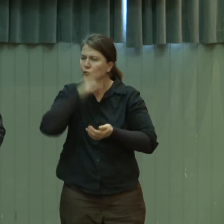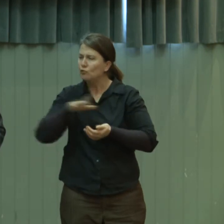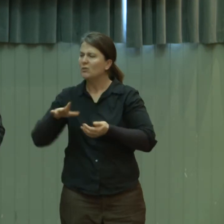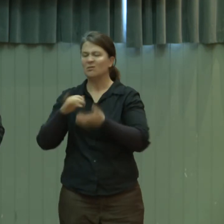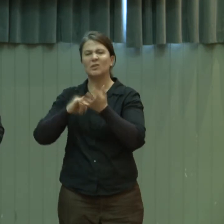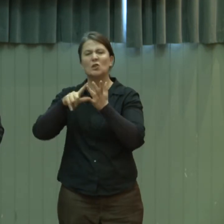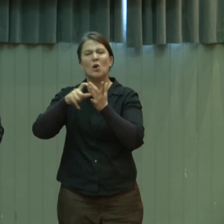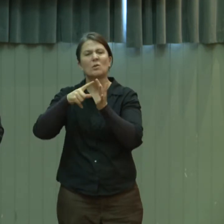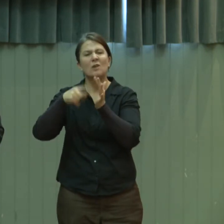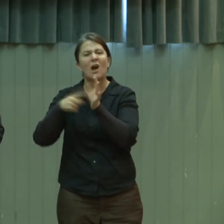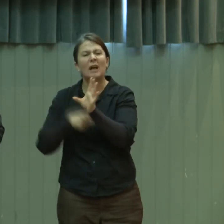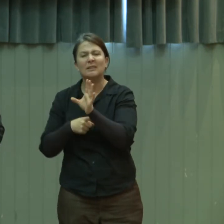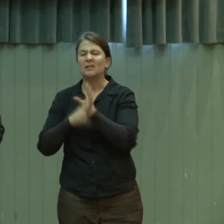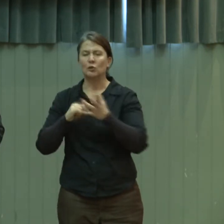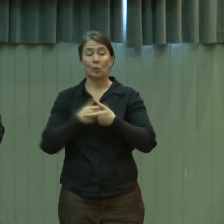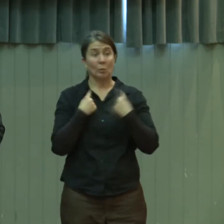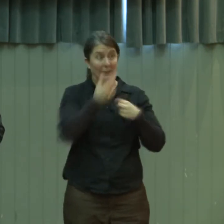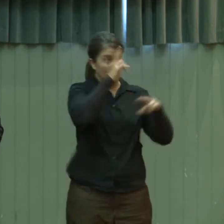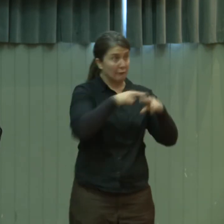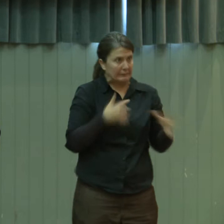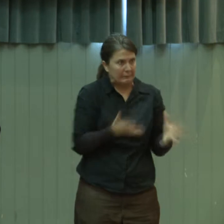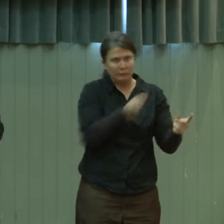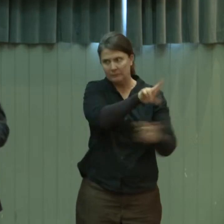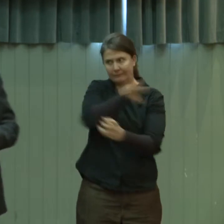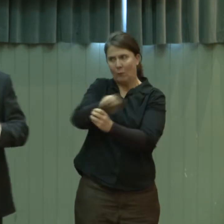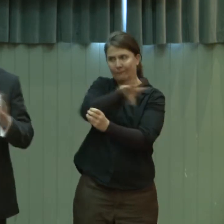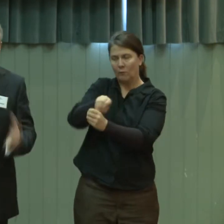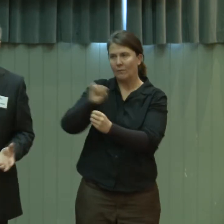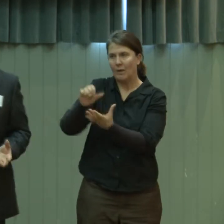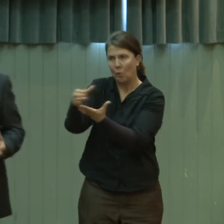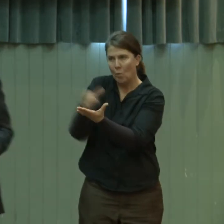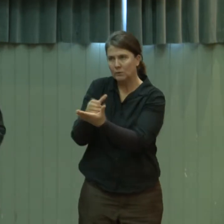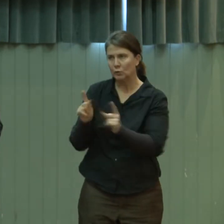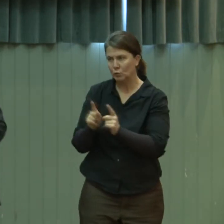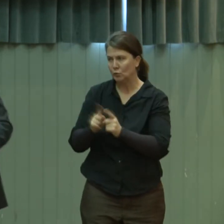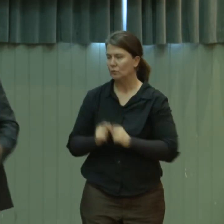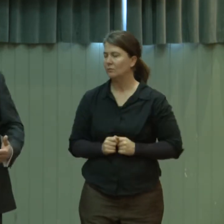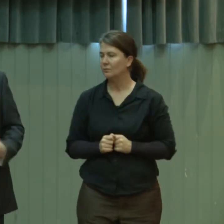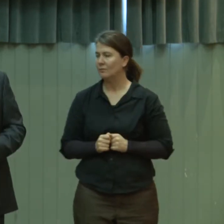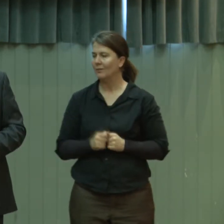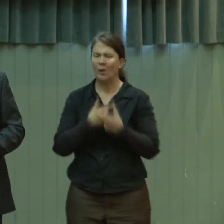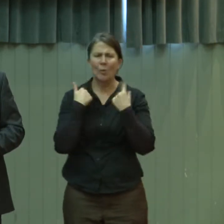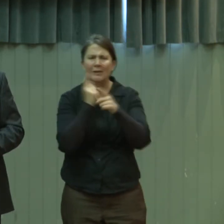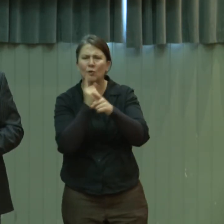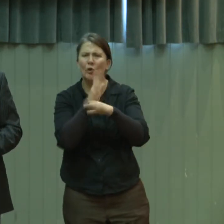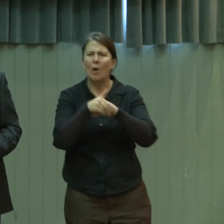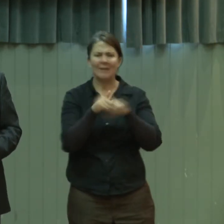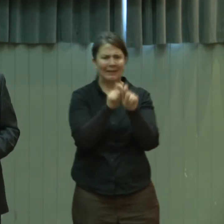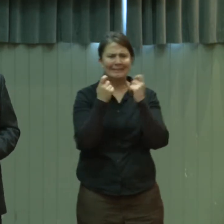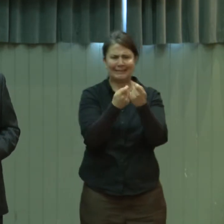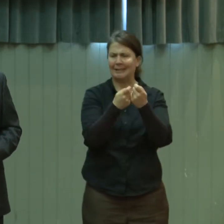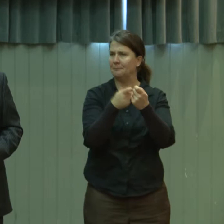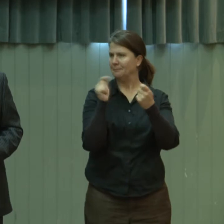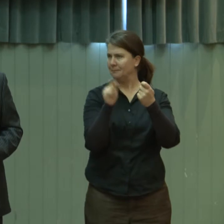enable parents to go on their courses. And we talk about the team around the child. So when we get involved, we're always thinking, who